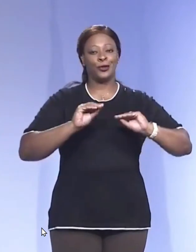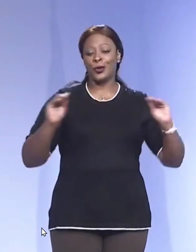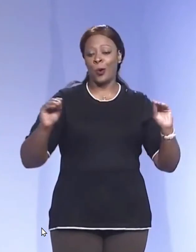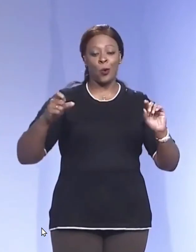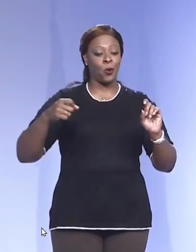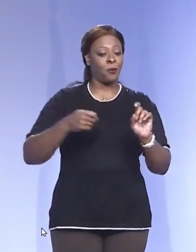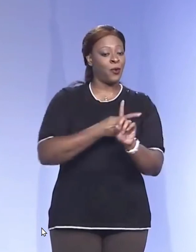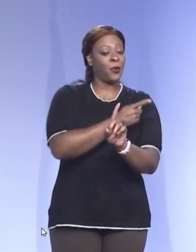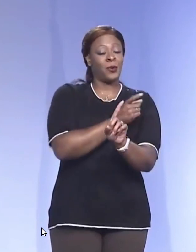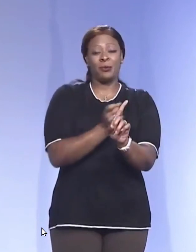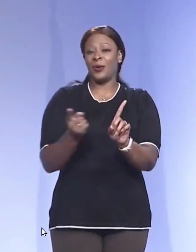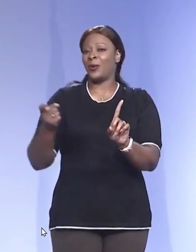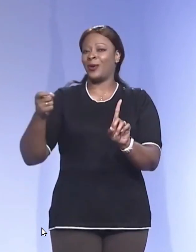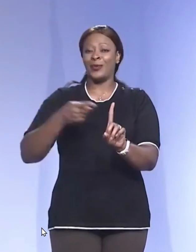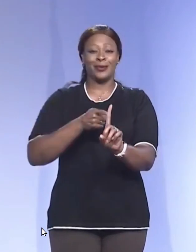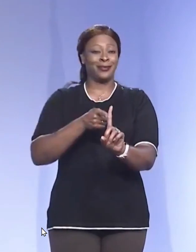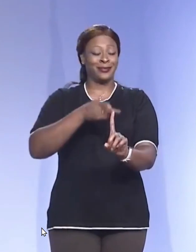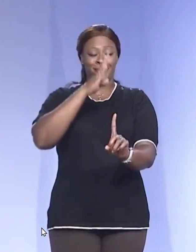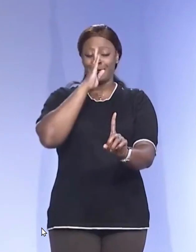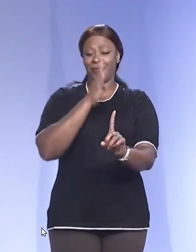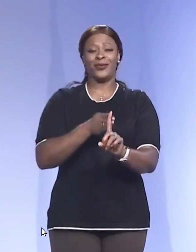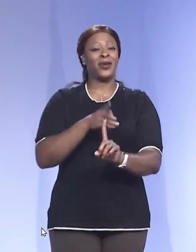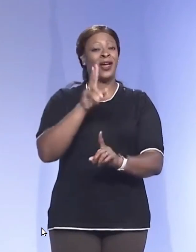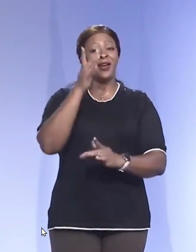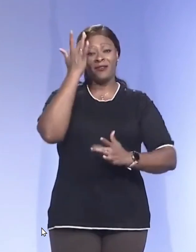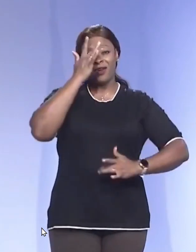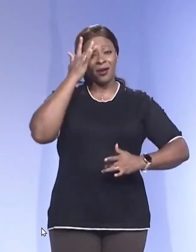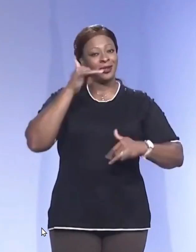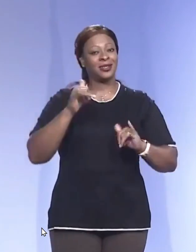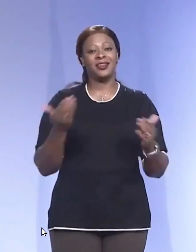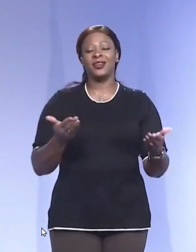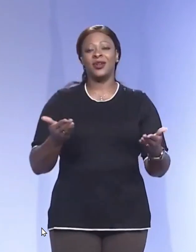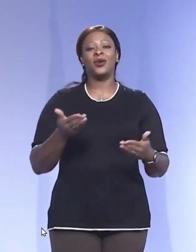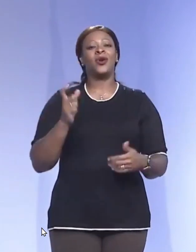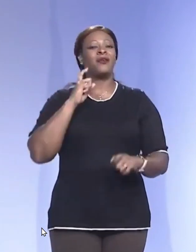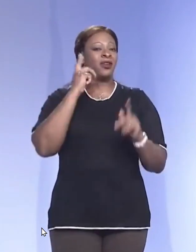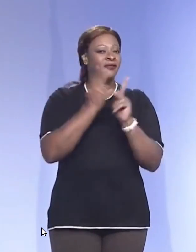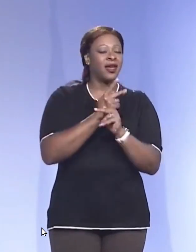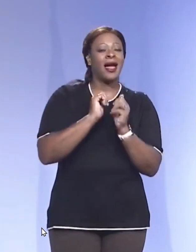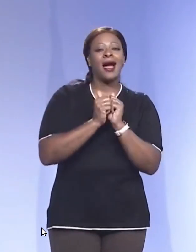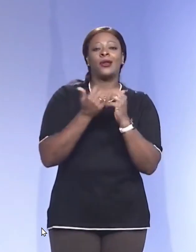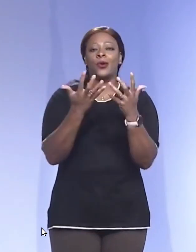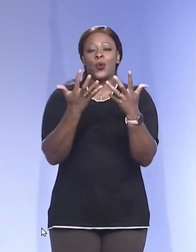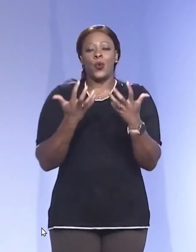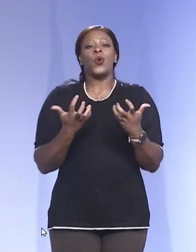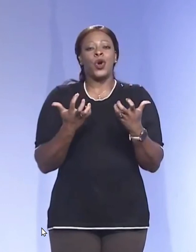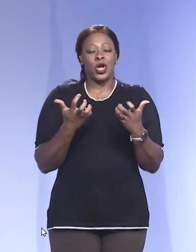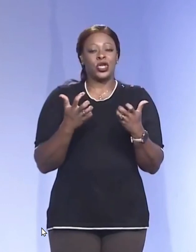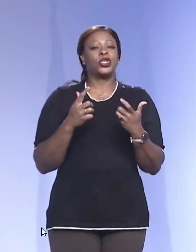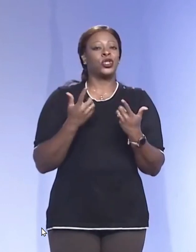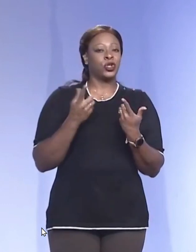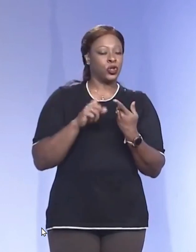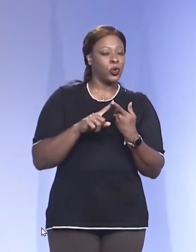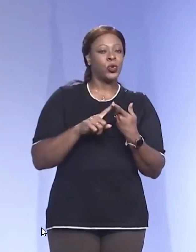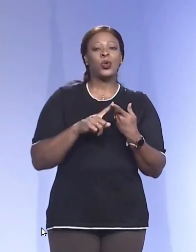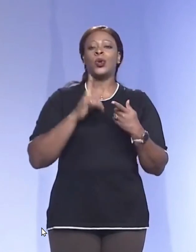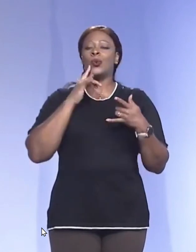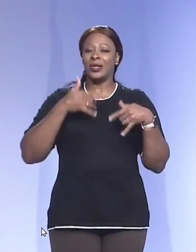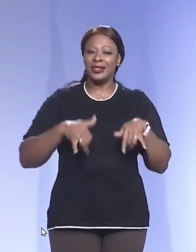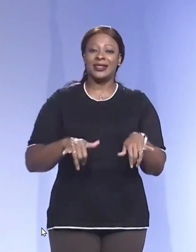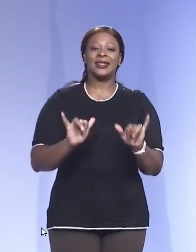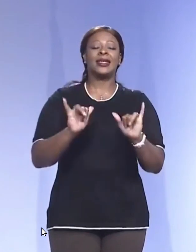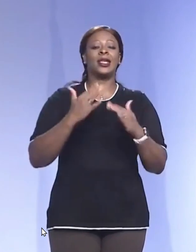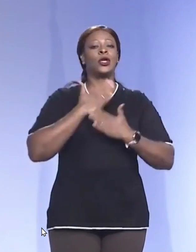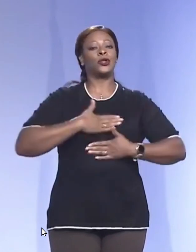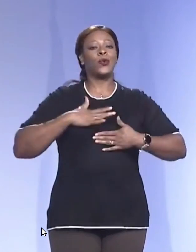around for that. The virus is here. We got to figure out how we're going to live, how we're going to still